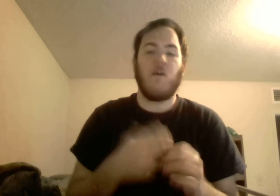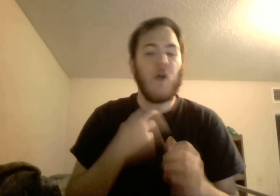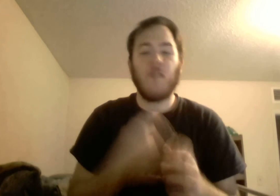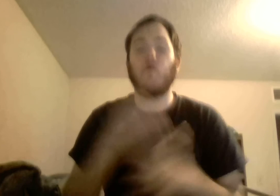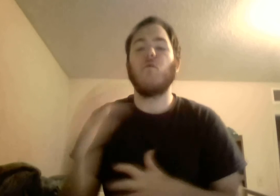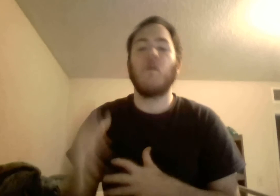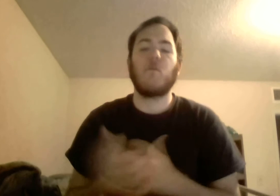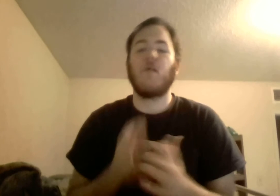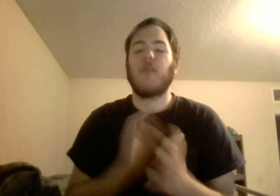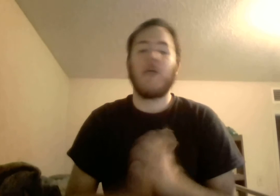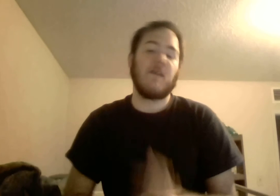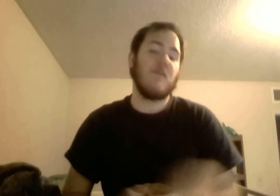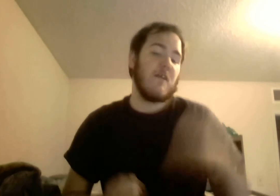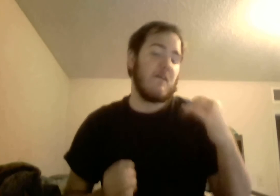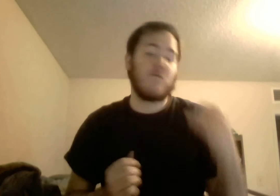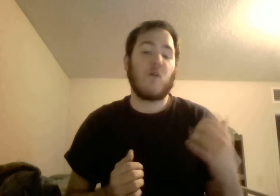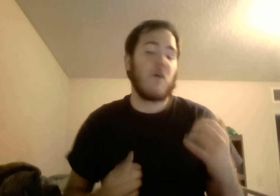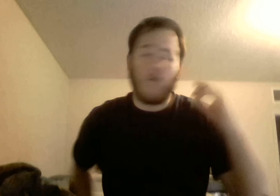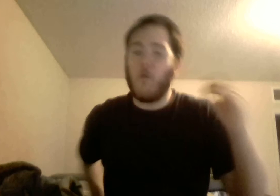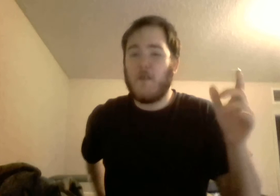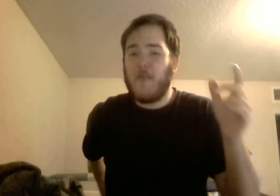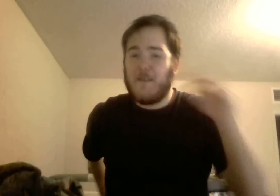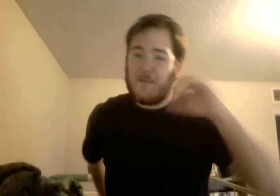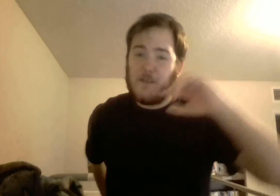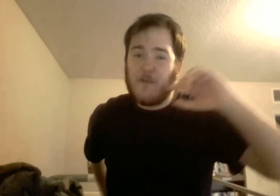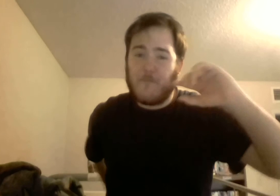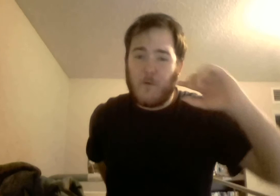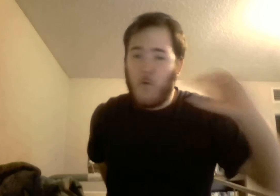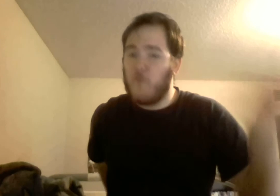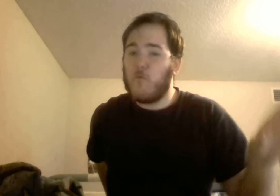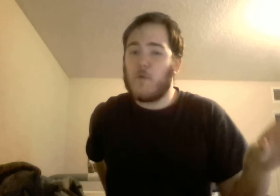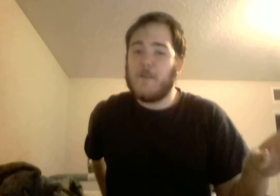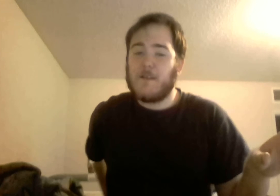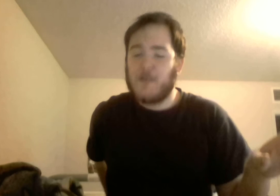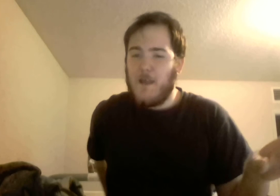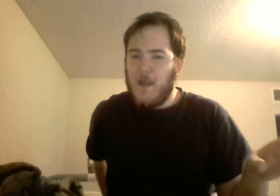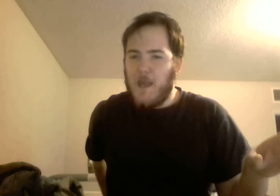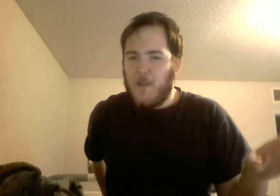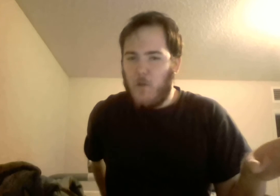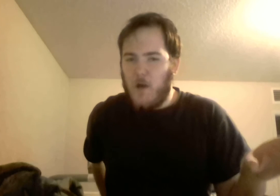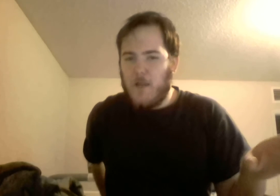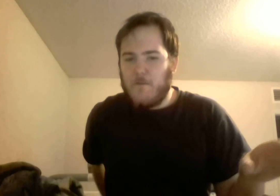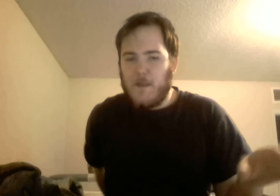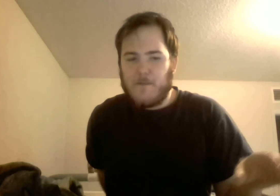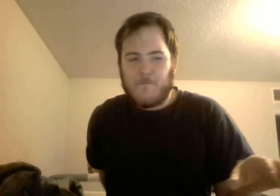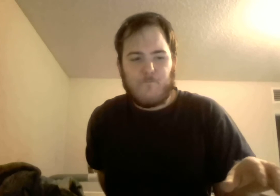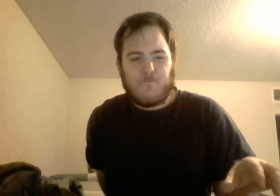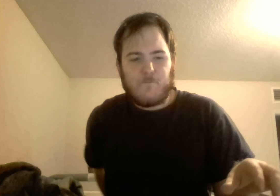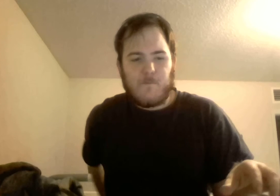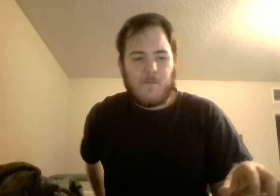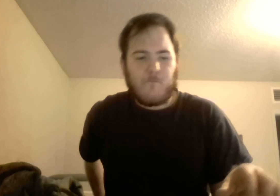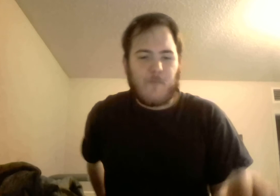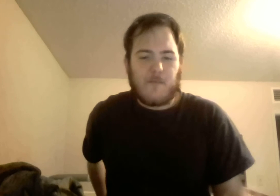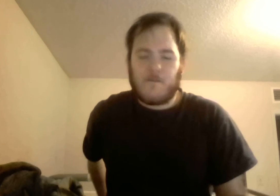lot of build-up, a lot of things happening here. It starts off on one event, and you do that for the whole 40 minutes. And a lot of it is spent